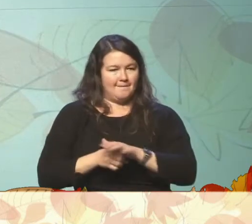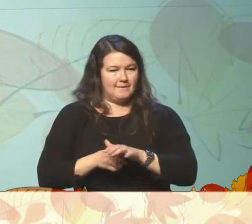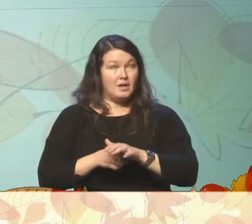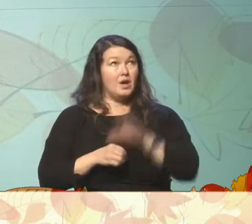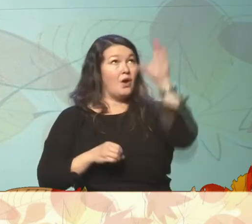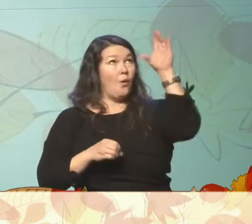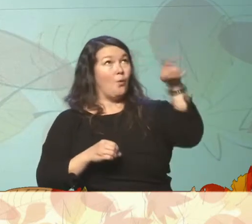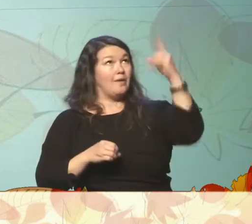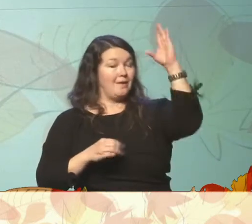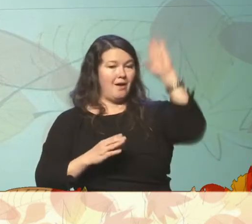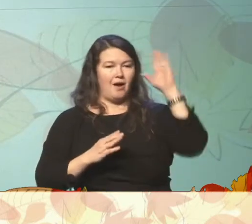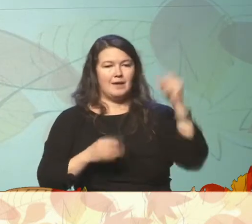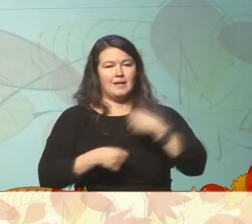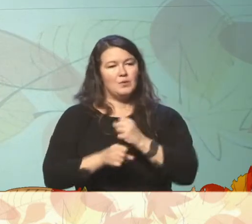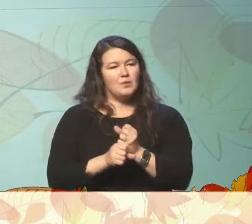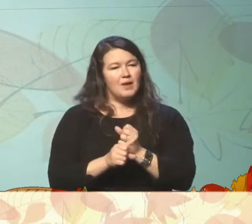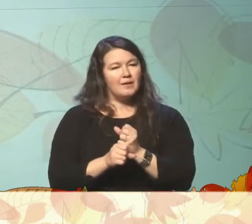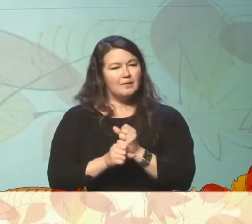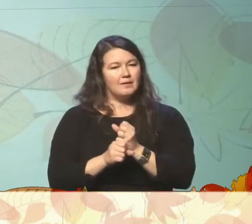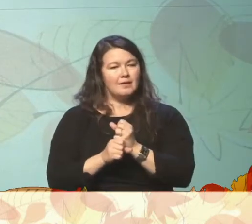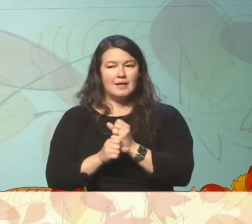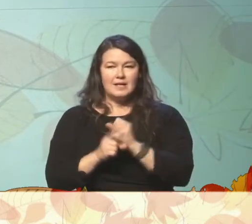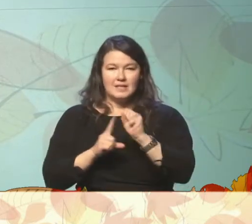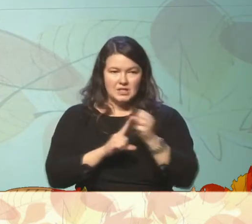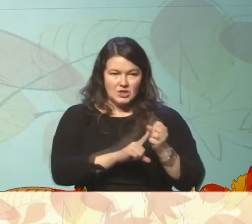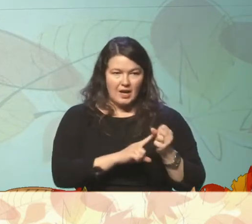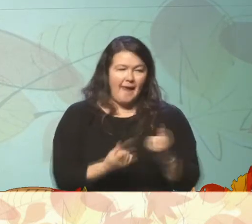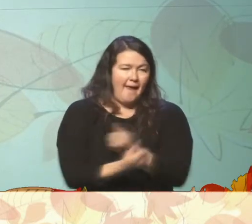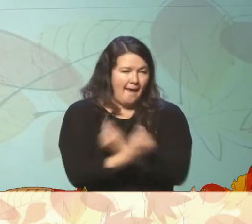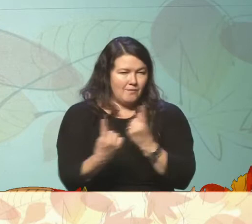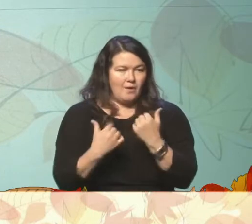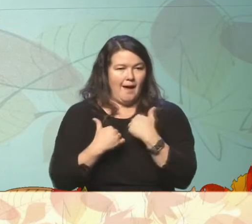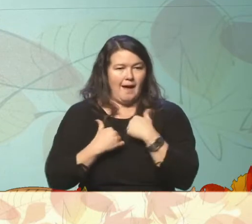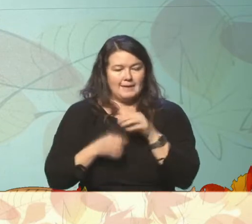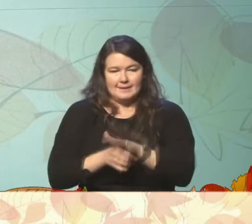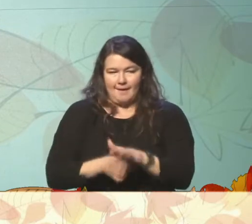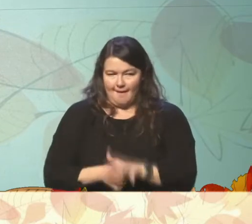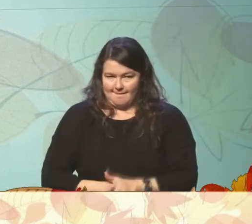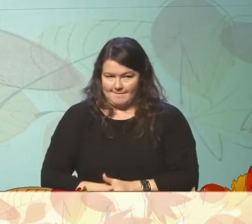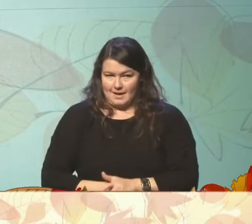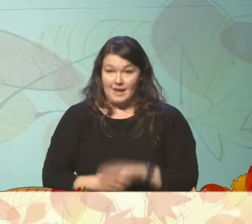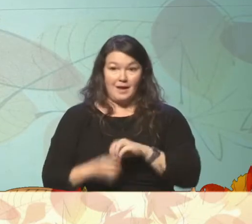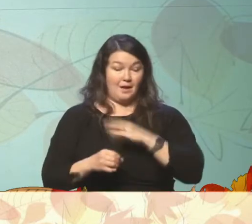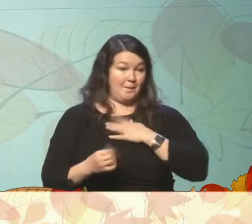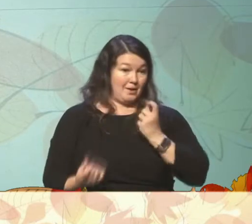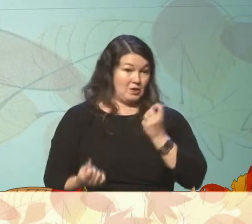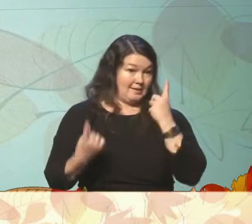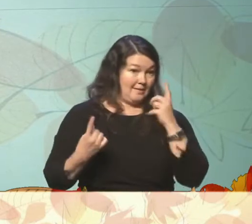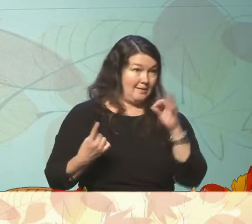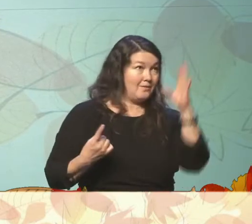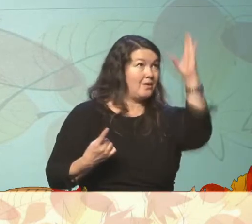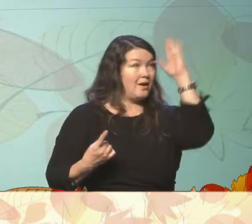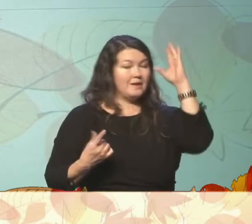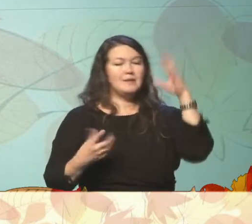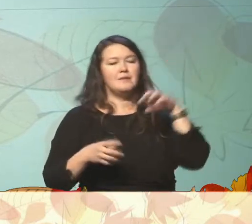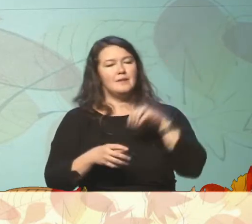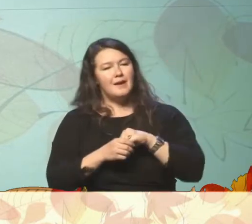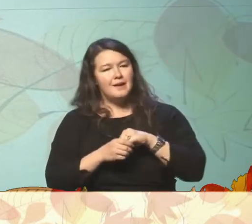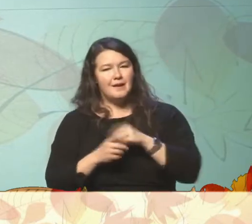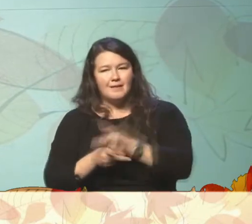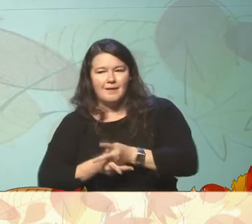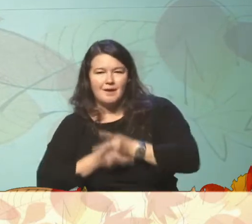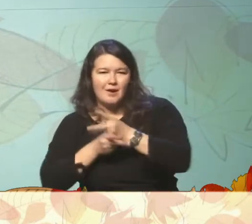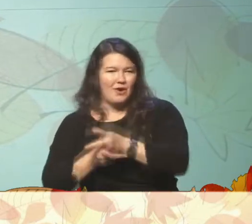God can create the conditions where everyone has enough, right? It's in my understanding of God. It's in the care and provision of the